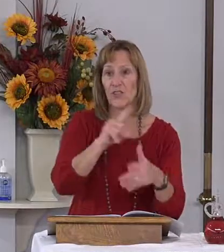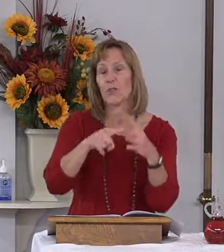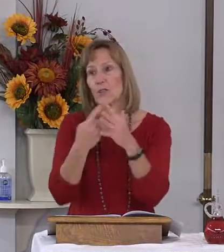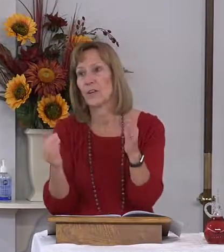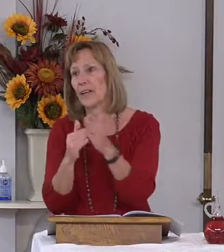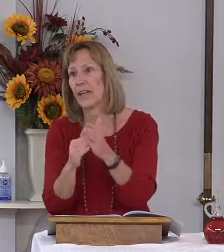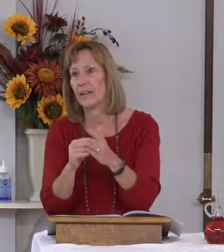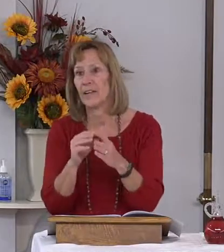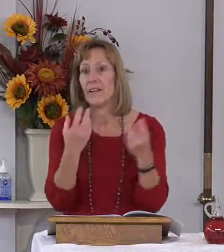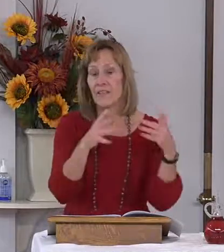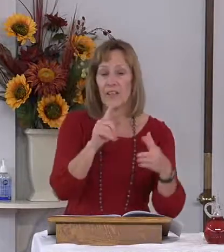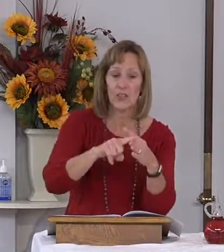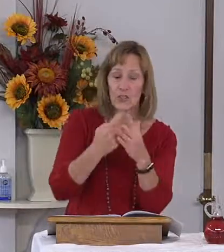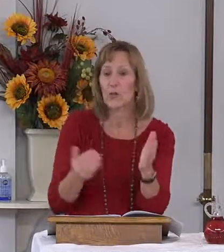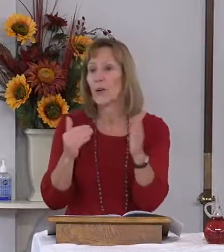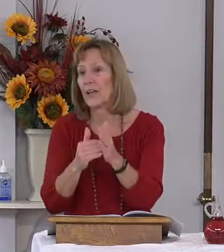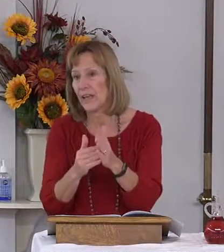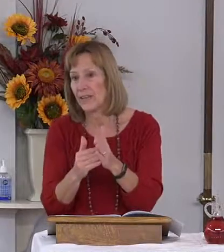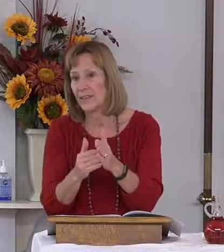again.